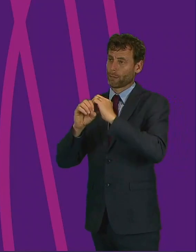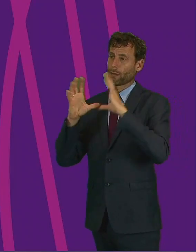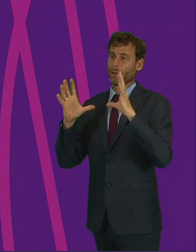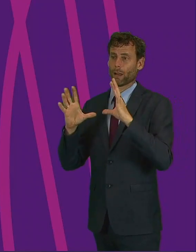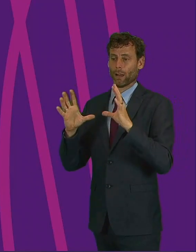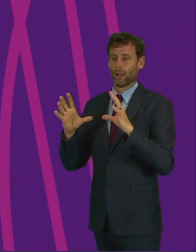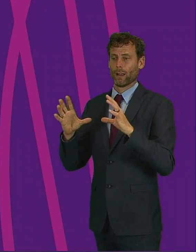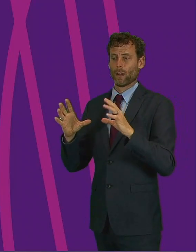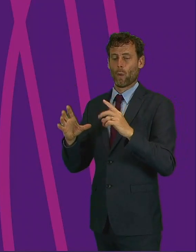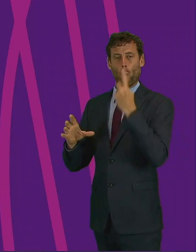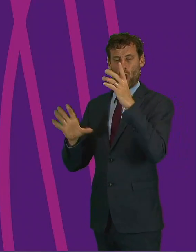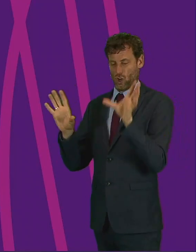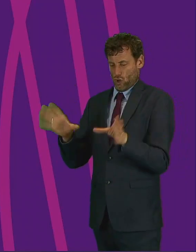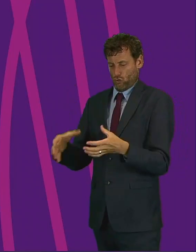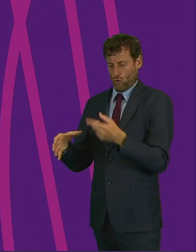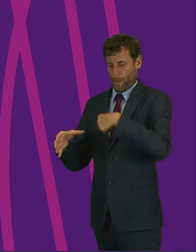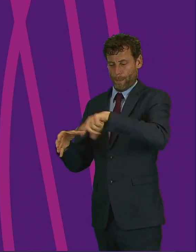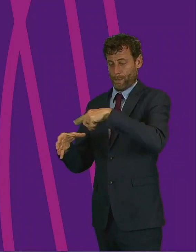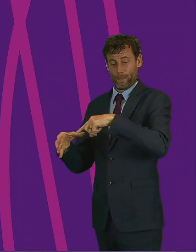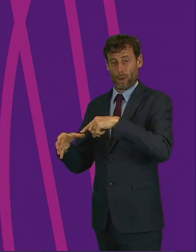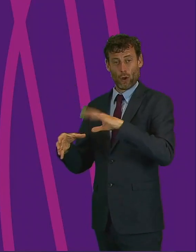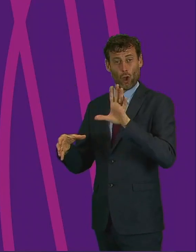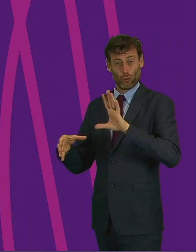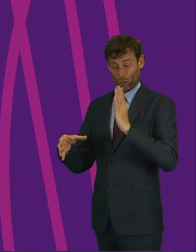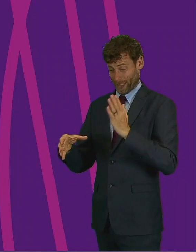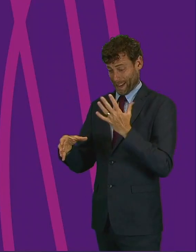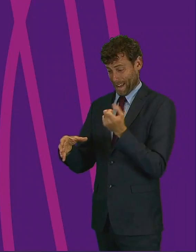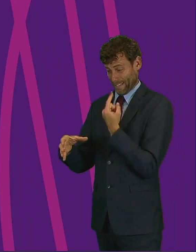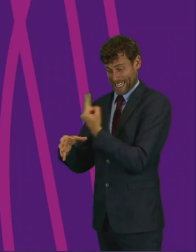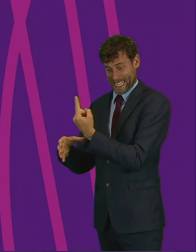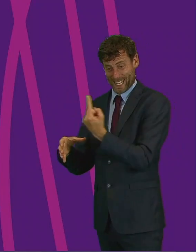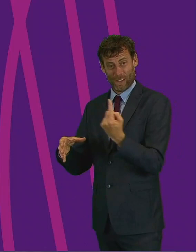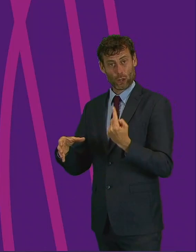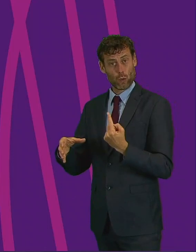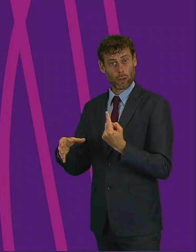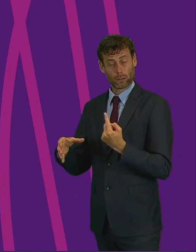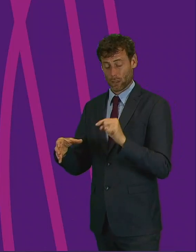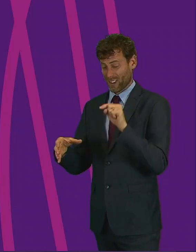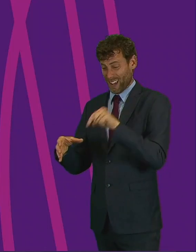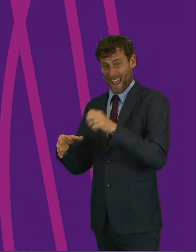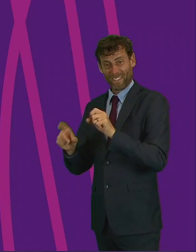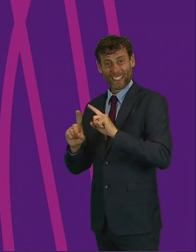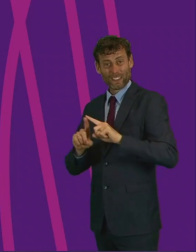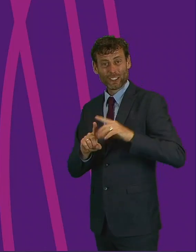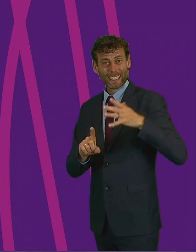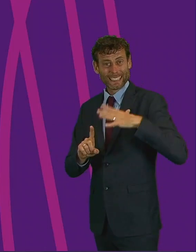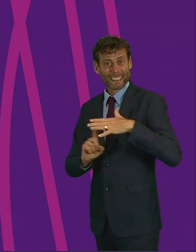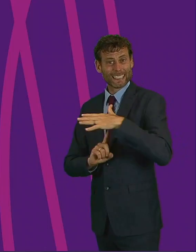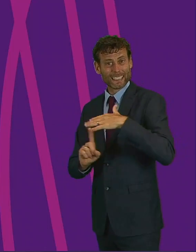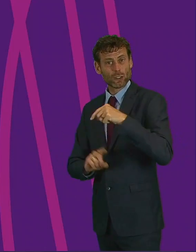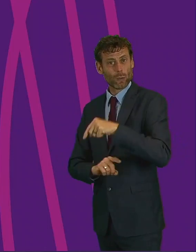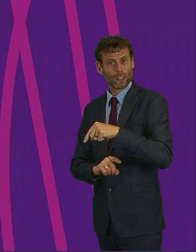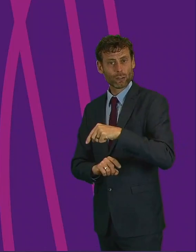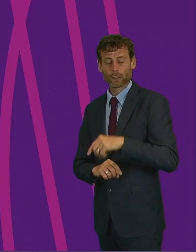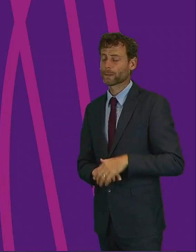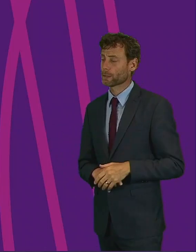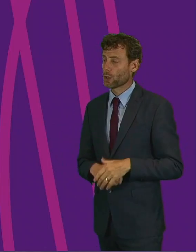generic group, but every shielded person is an individual with their own needs and circumstances, and I think it is absolutely right to say that this will be a very different experience for younger